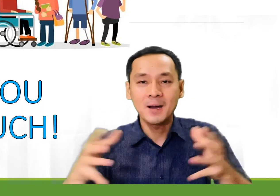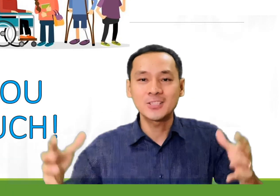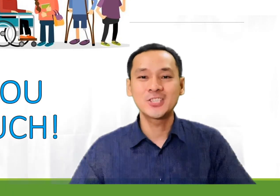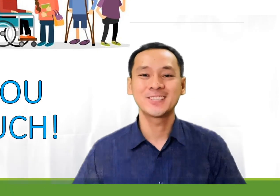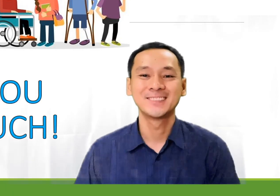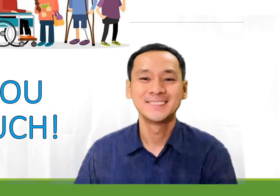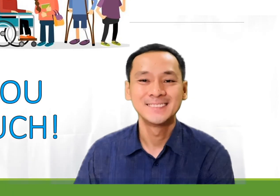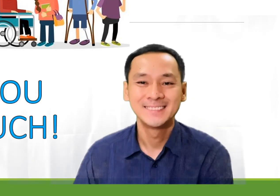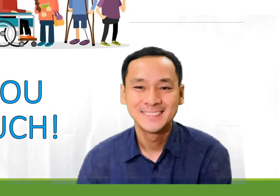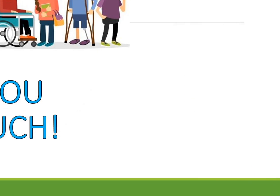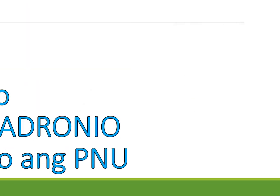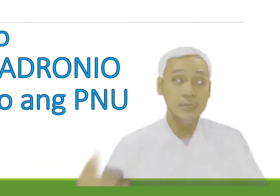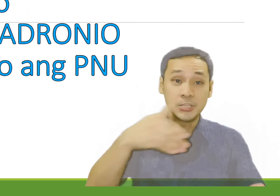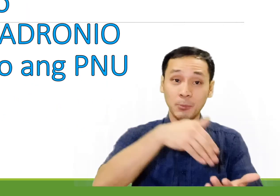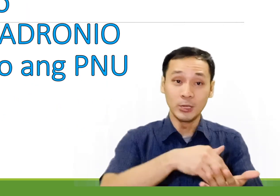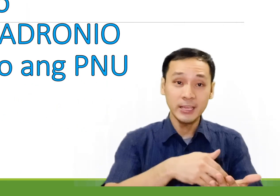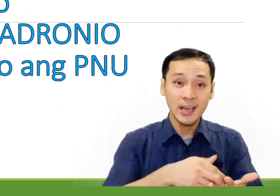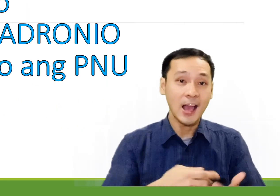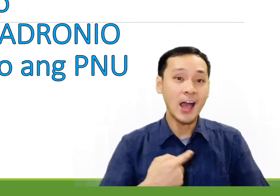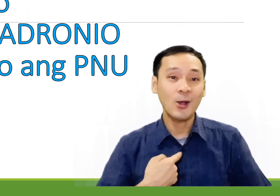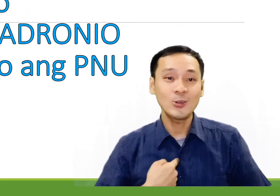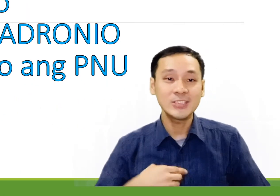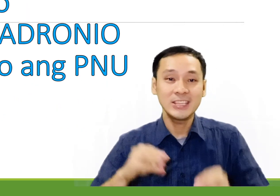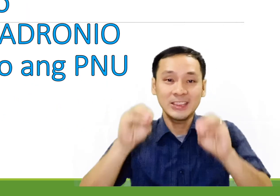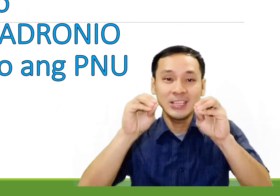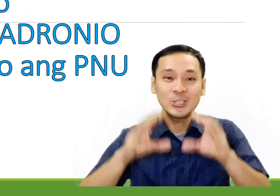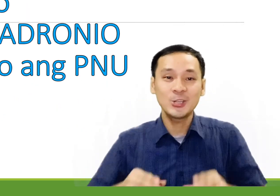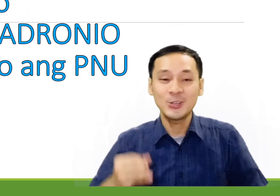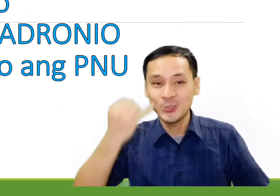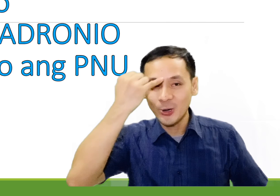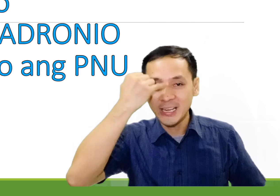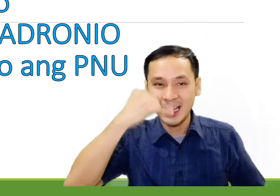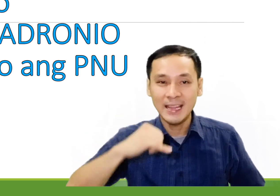very much. Sa muli, ako si